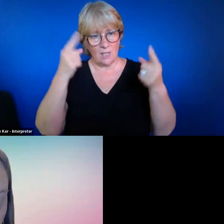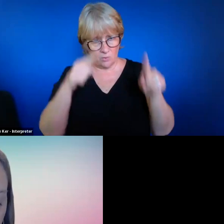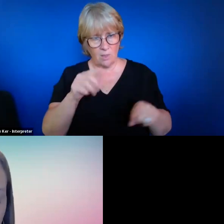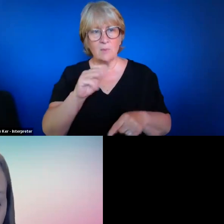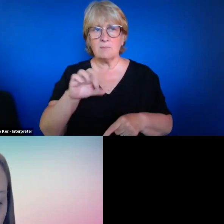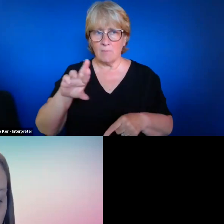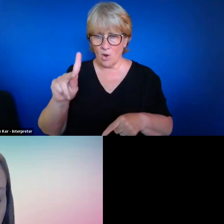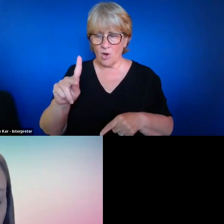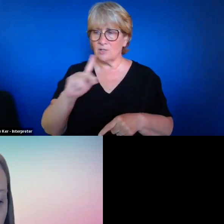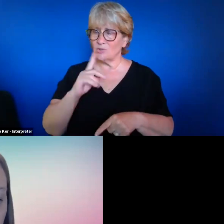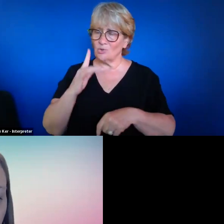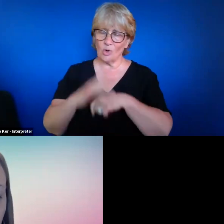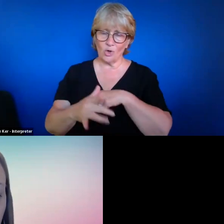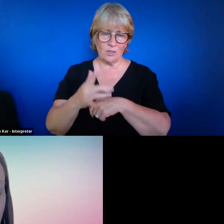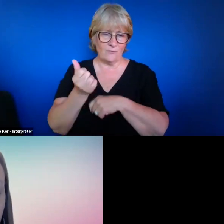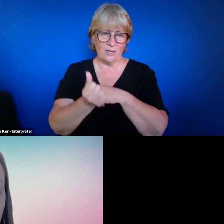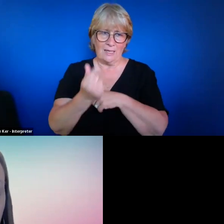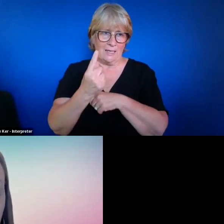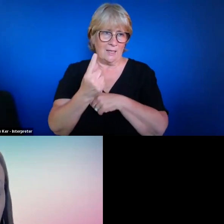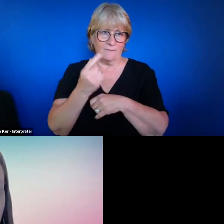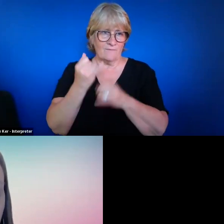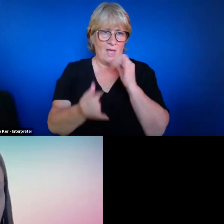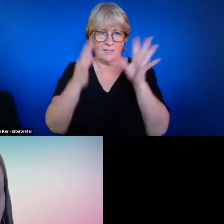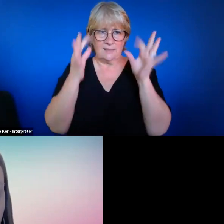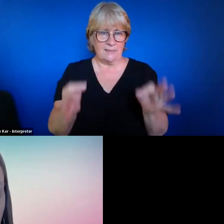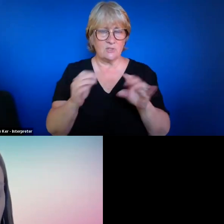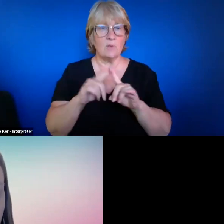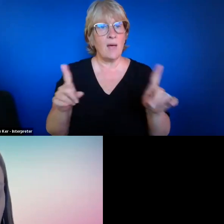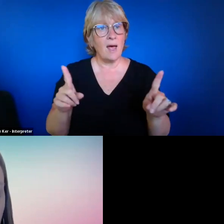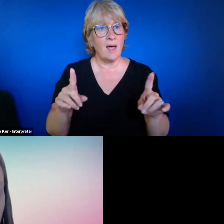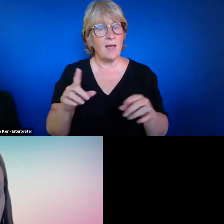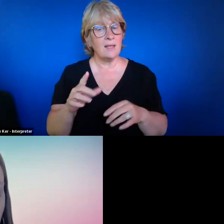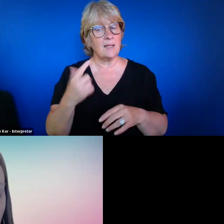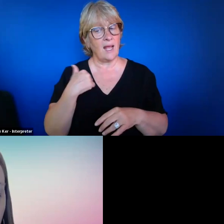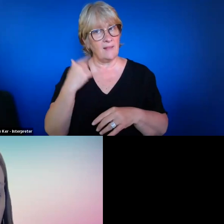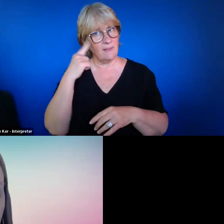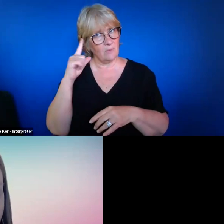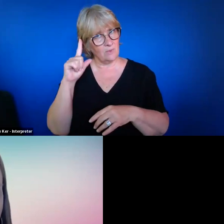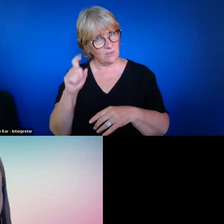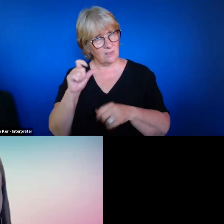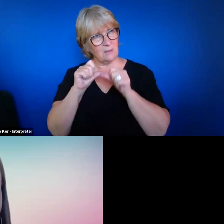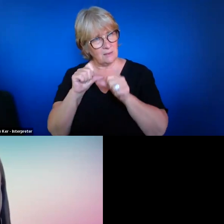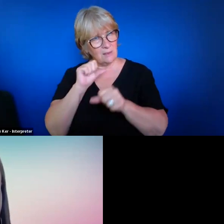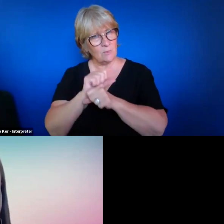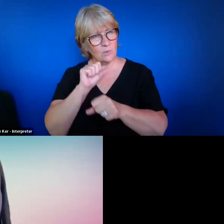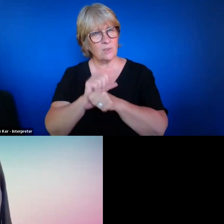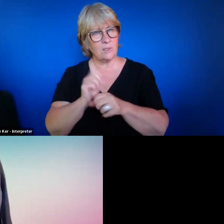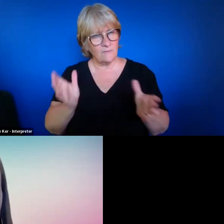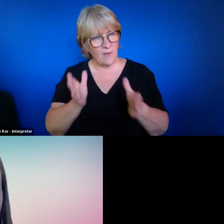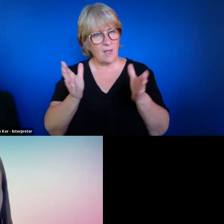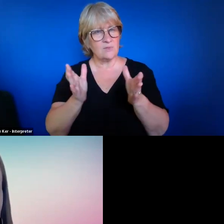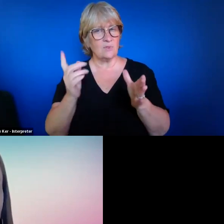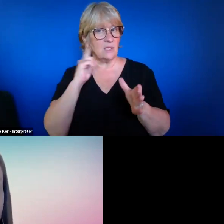that it's too early for anywhere near final decisions. But I think we should keep working to foster, to hear from